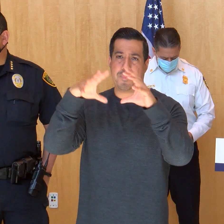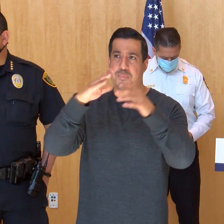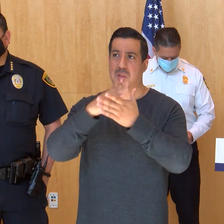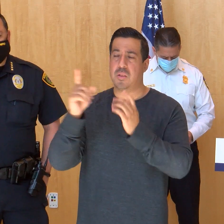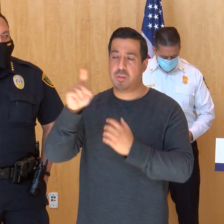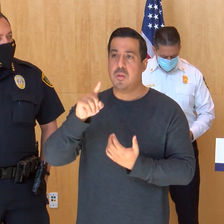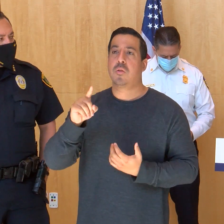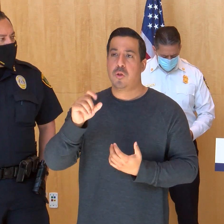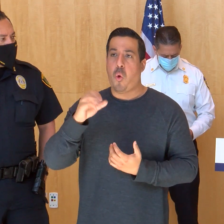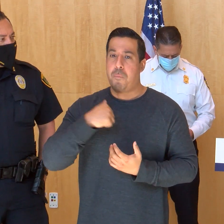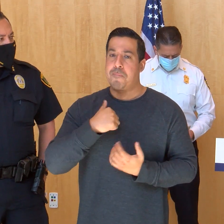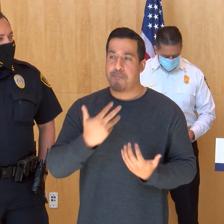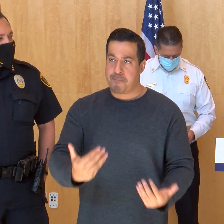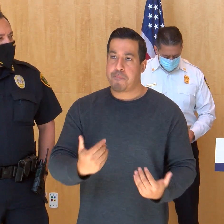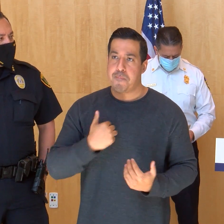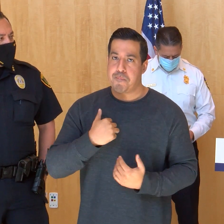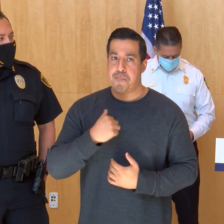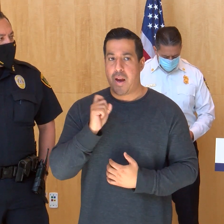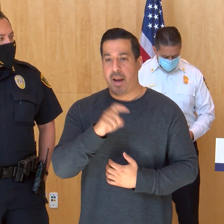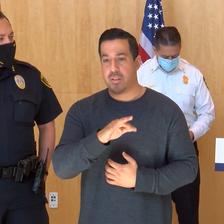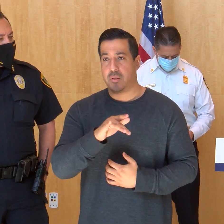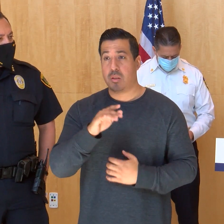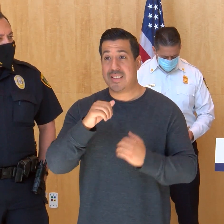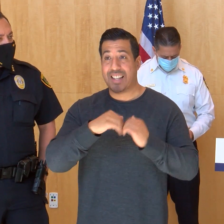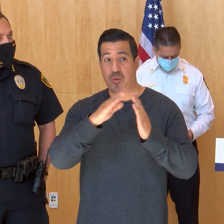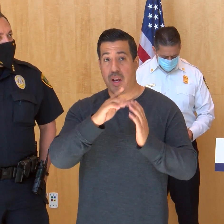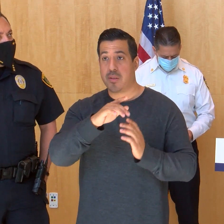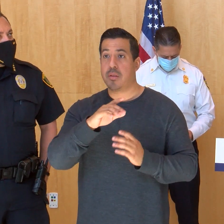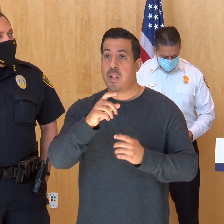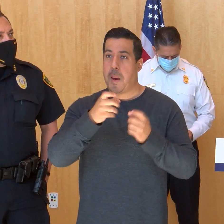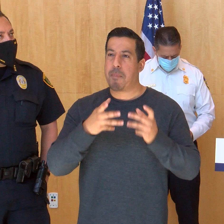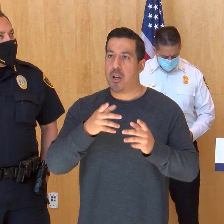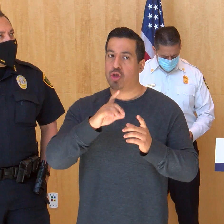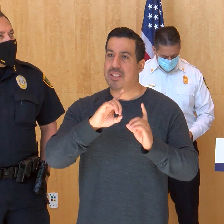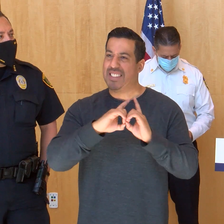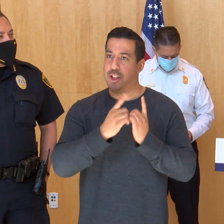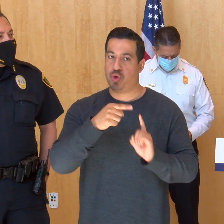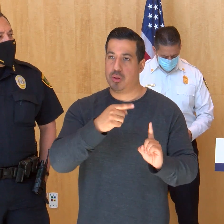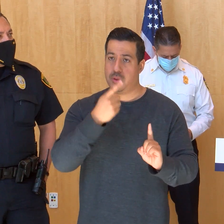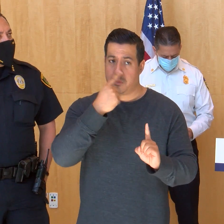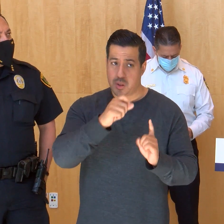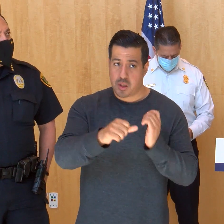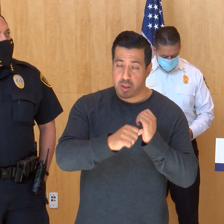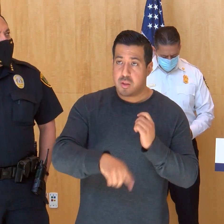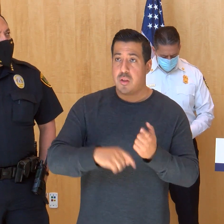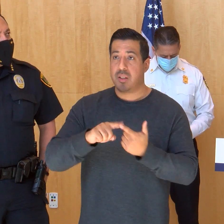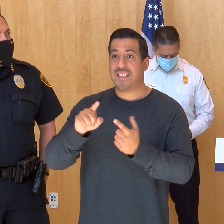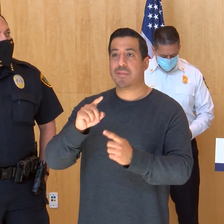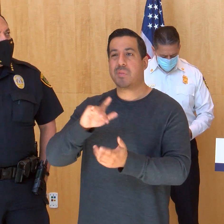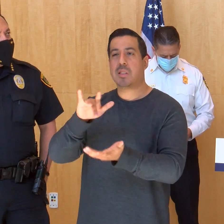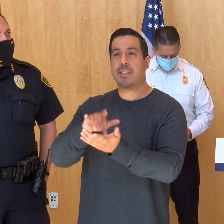have asked the downtown management district to assist, also Centerpoint to assist